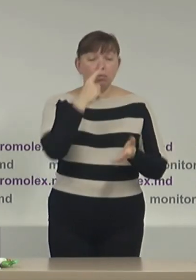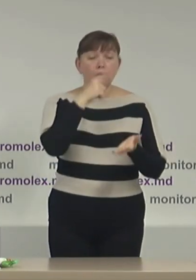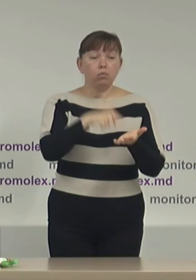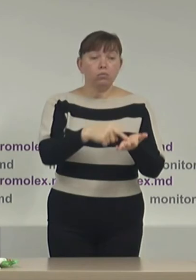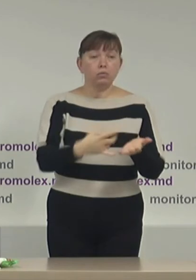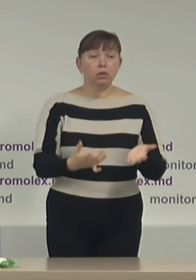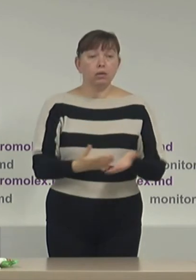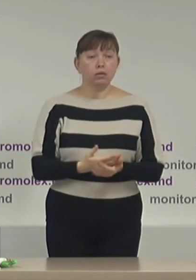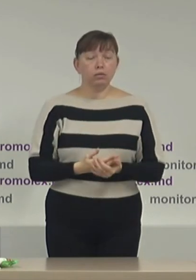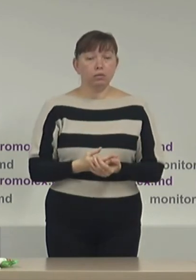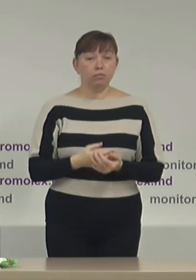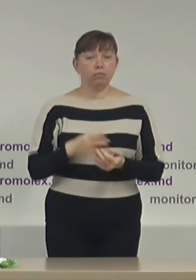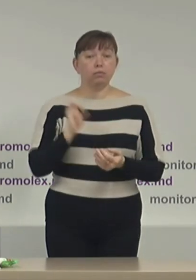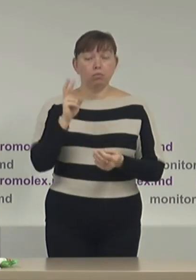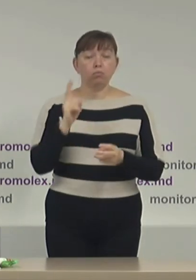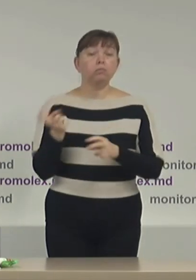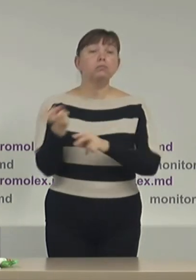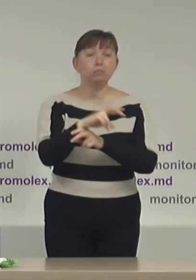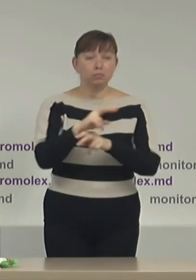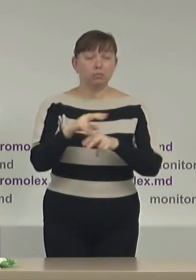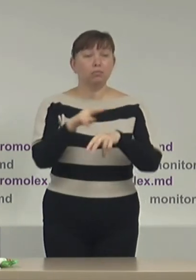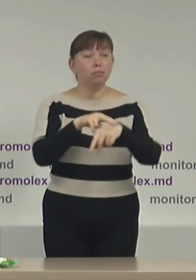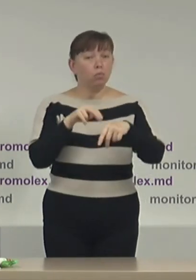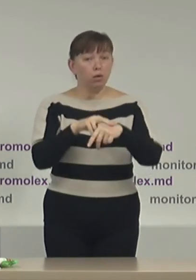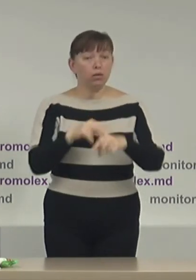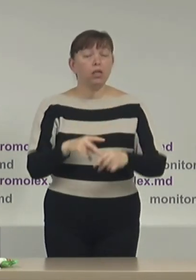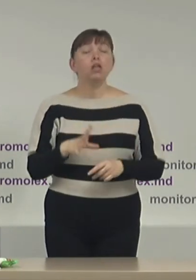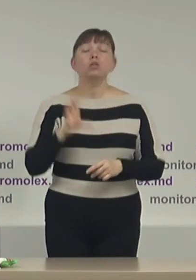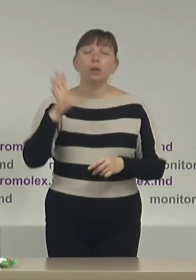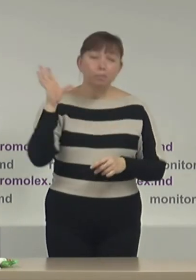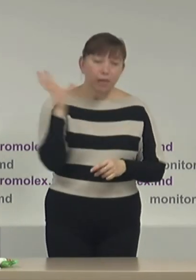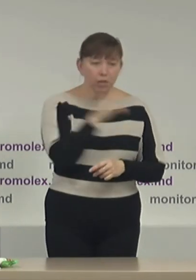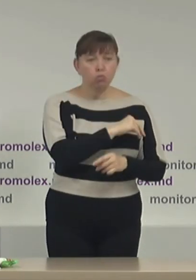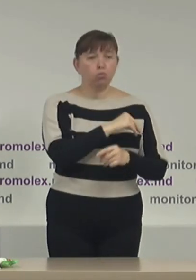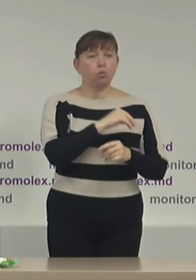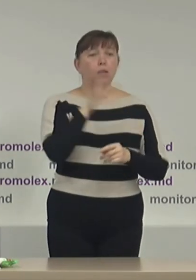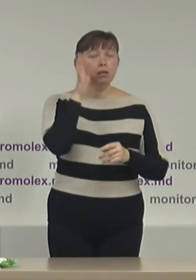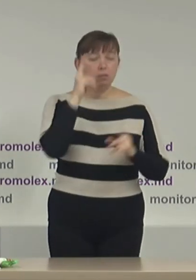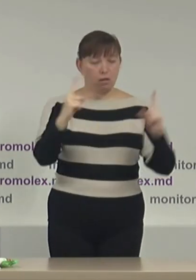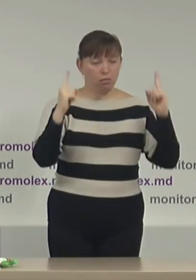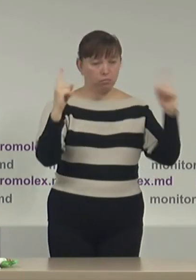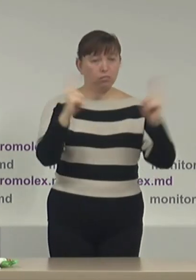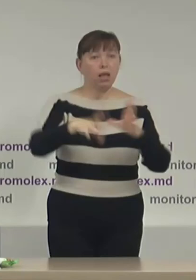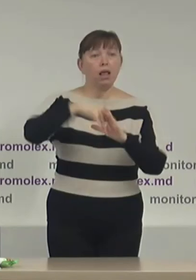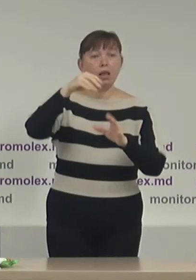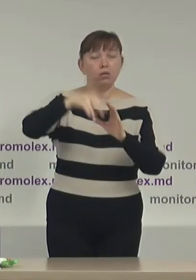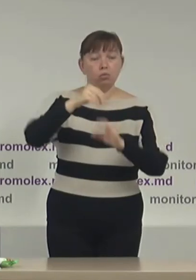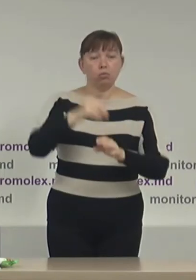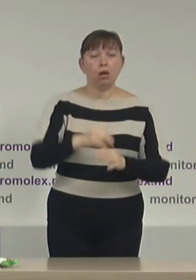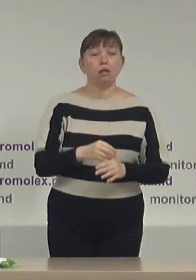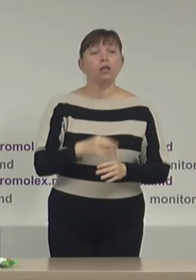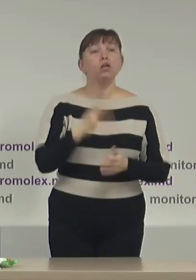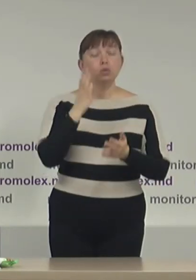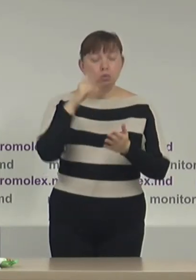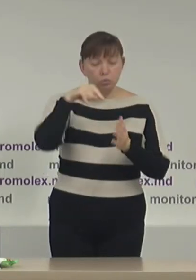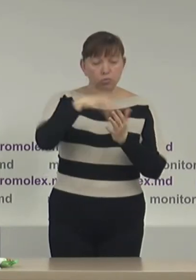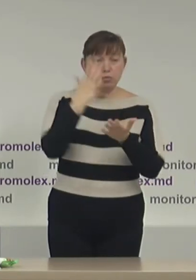it happened unfortunately, and the law enforcement bodies reacted selectively.